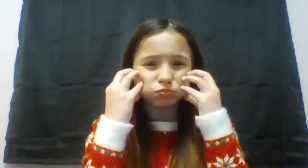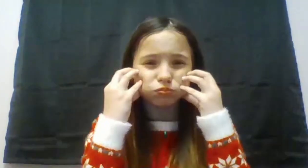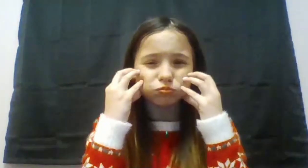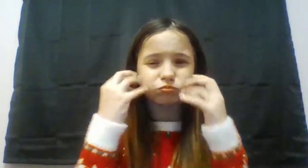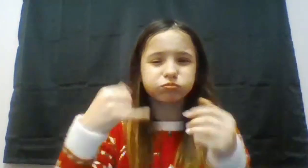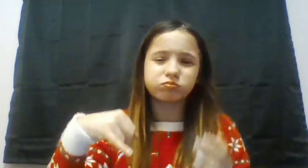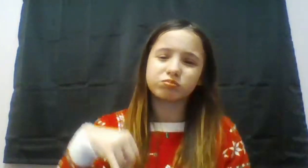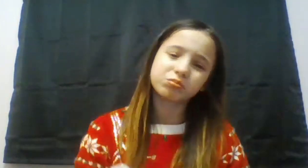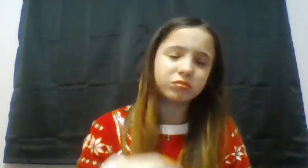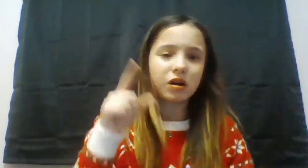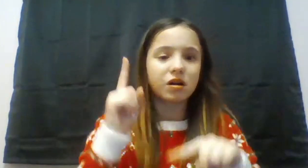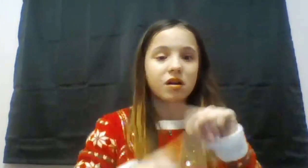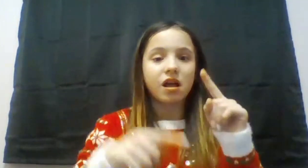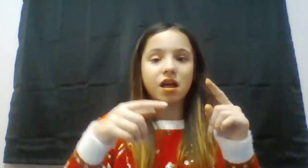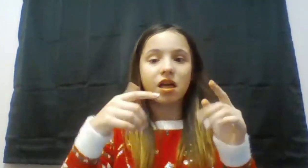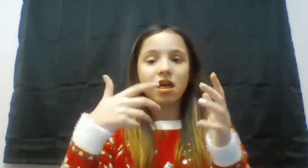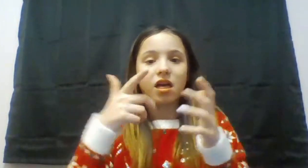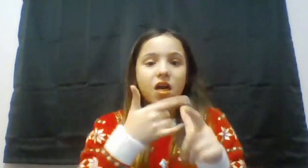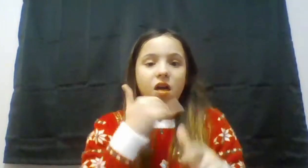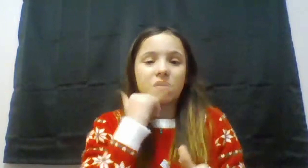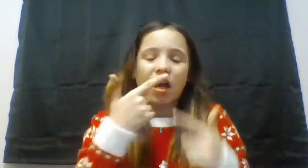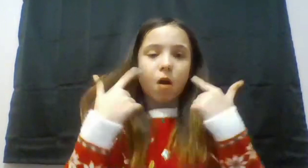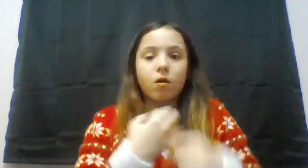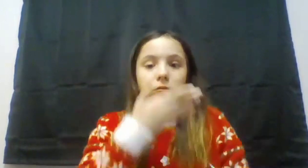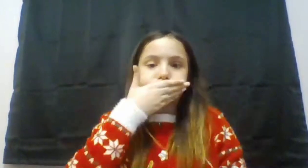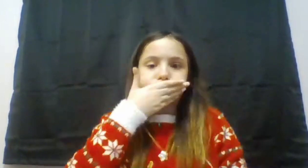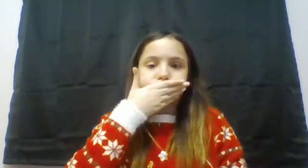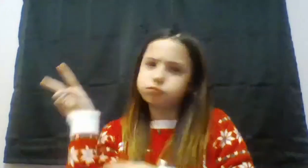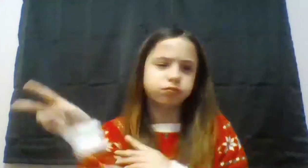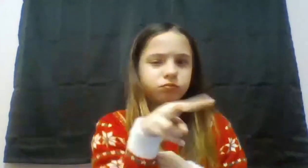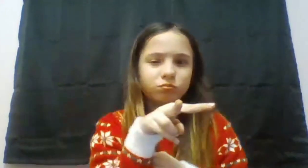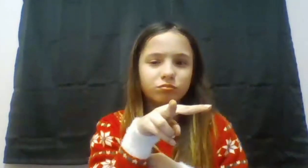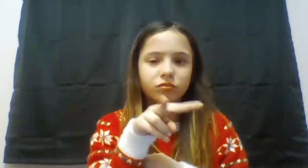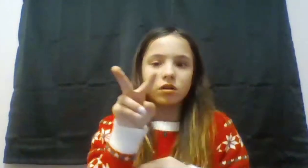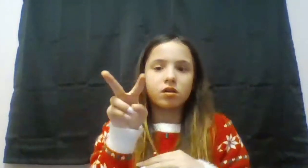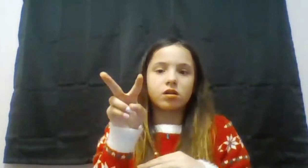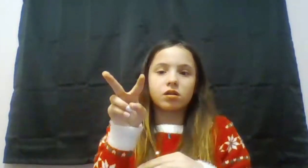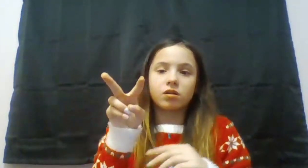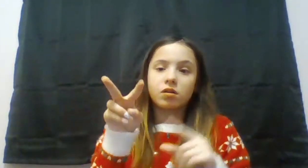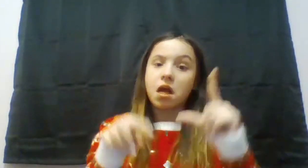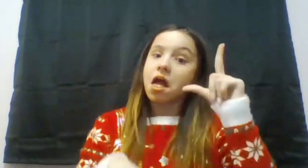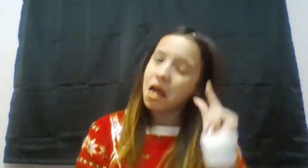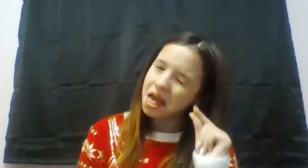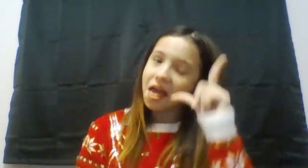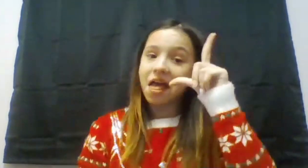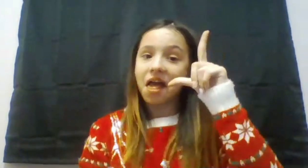He was chubby and plump, a right jolly old elf, and I laughed when I saw him in spite of